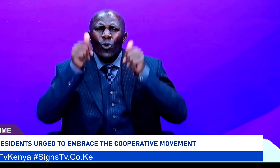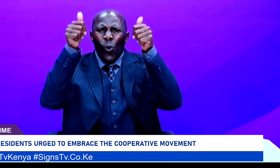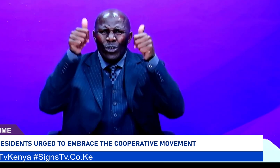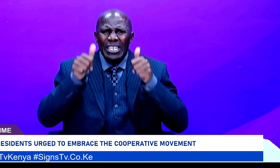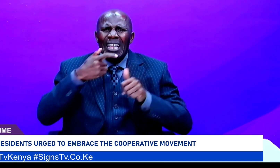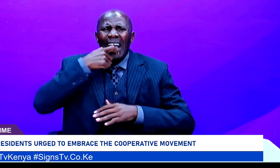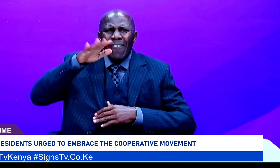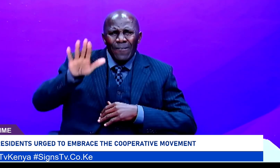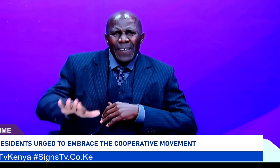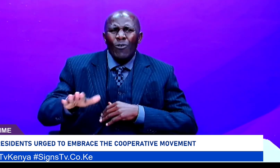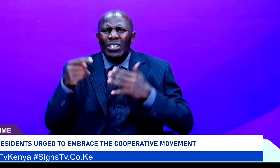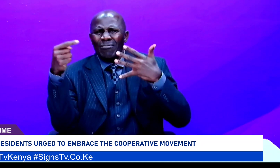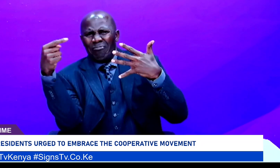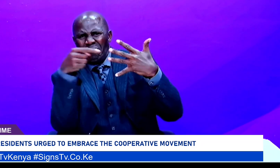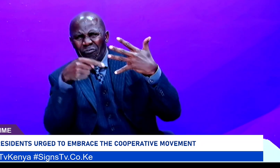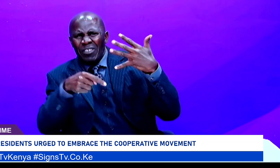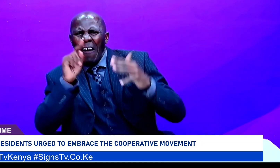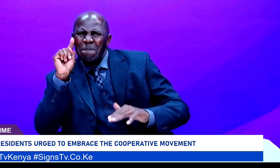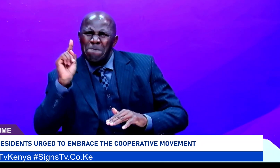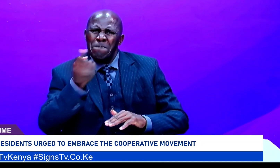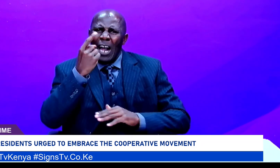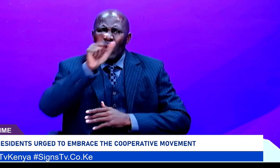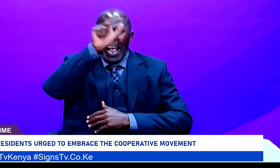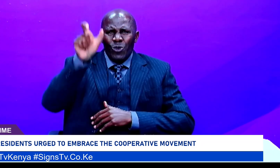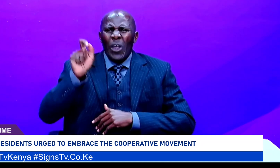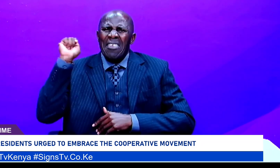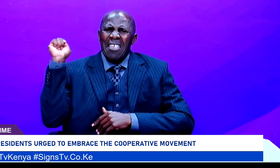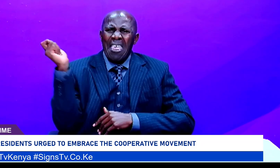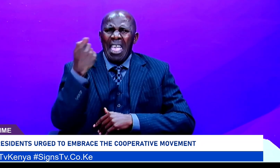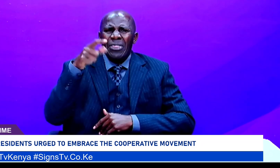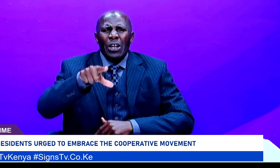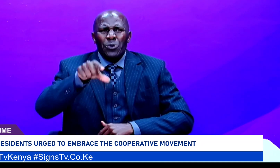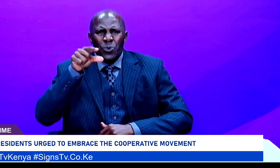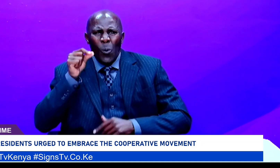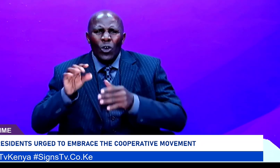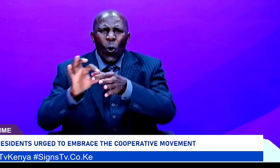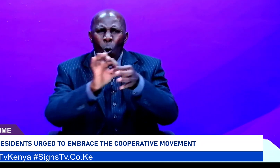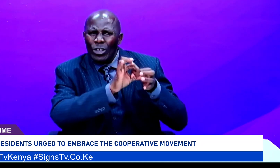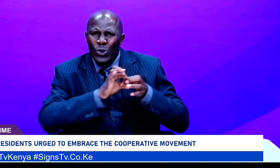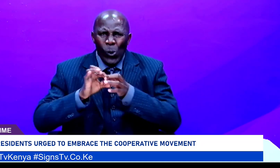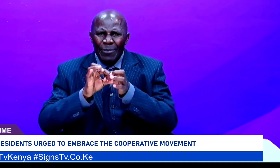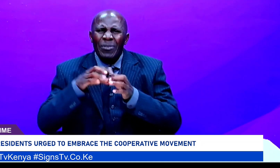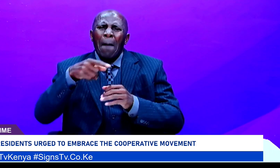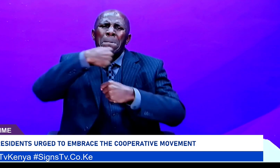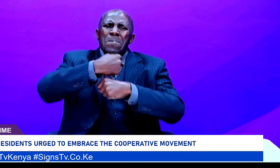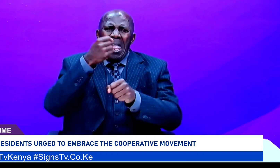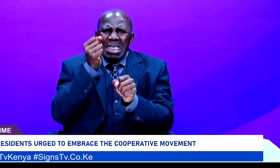for Cooperatives named Paul Okul highlighted the region's underperformance.